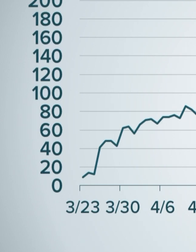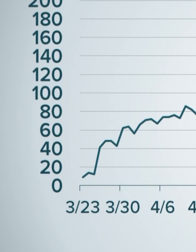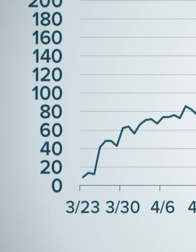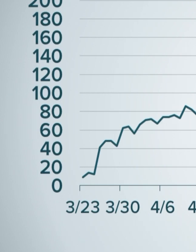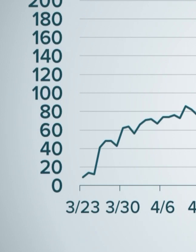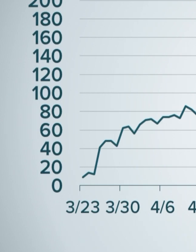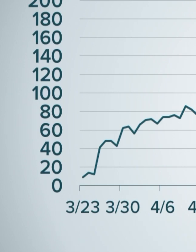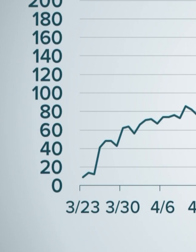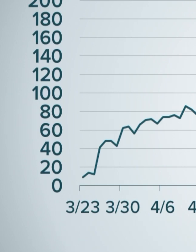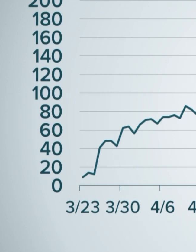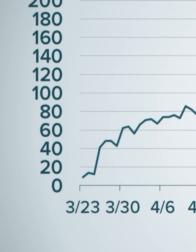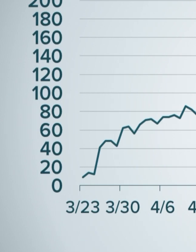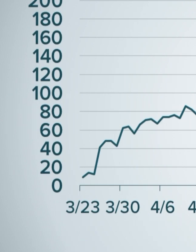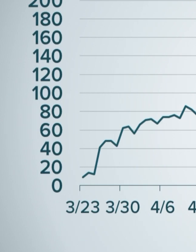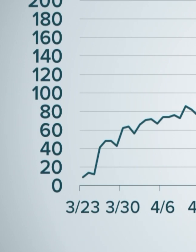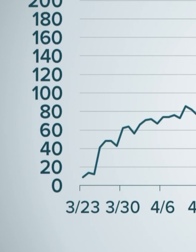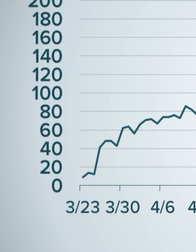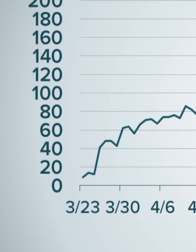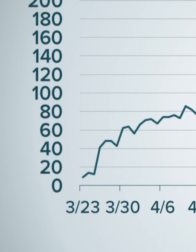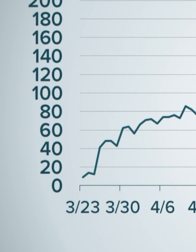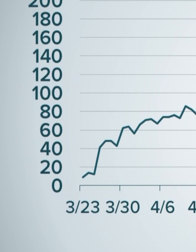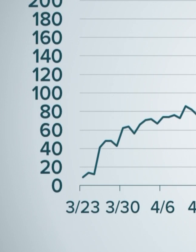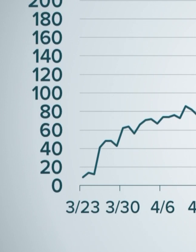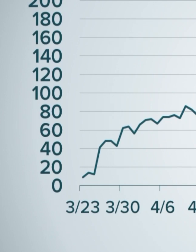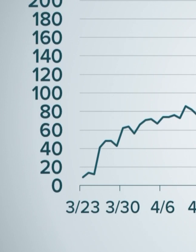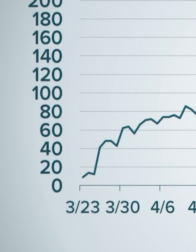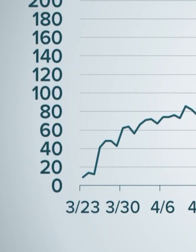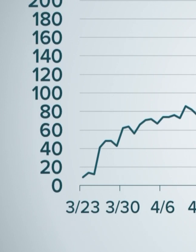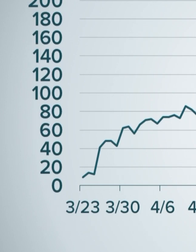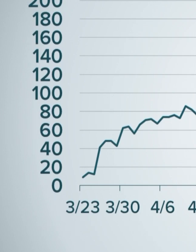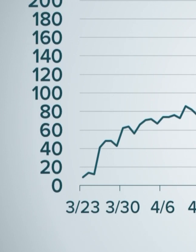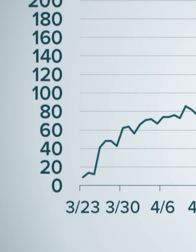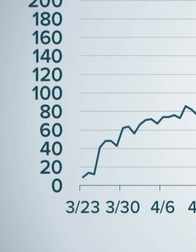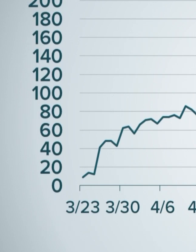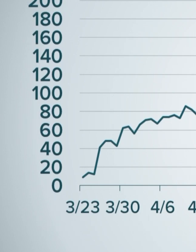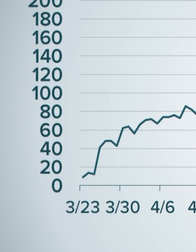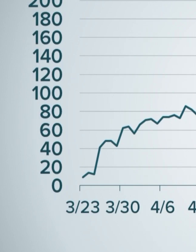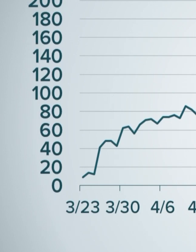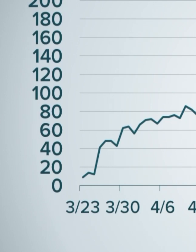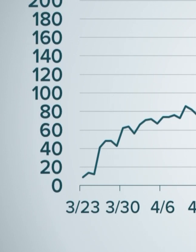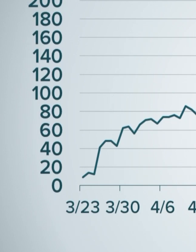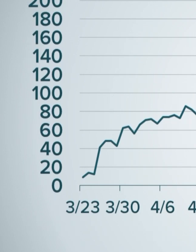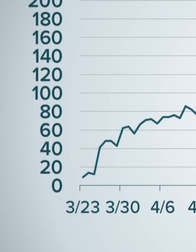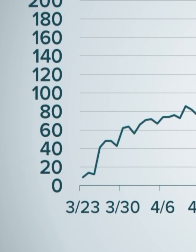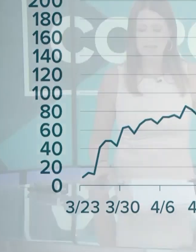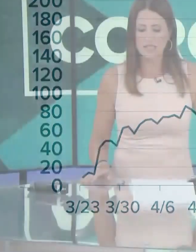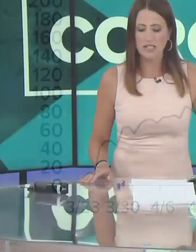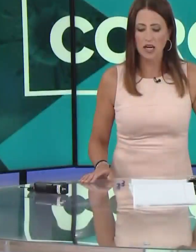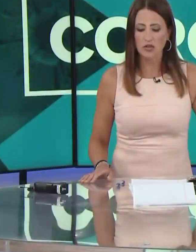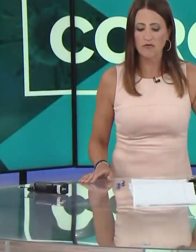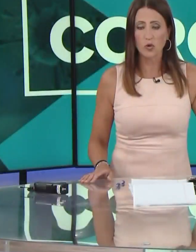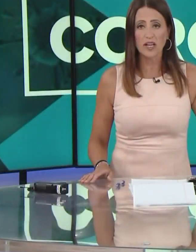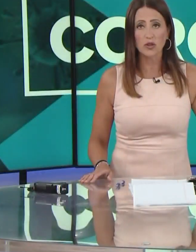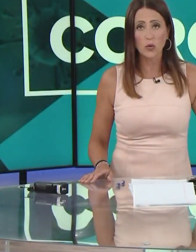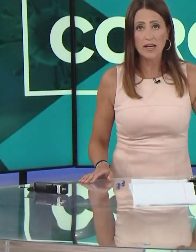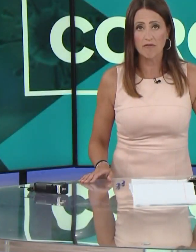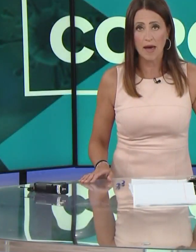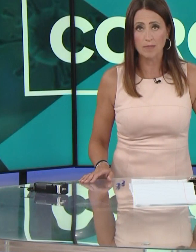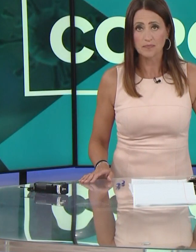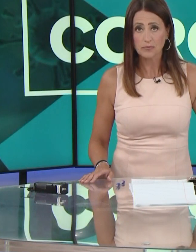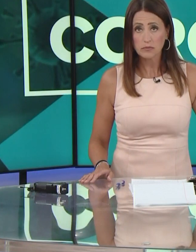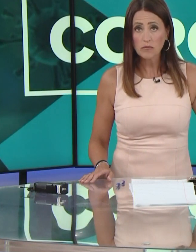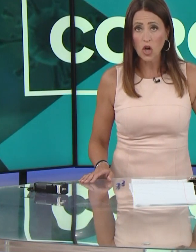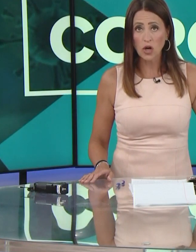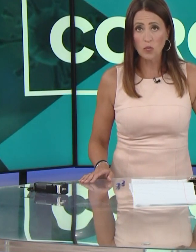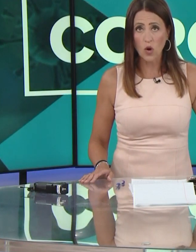on ventilators. Northwest Arkansas being hit particularly hard. Of these new 448 cases, 143 of